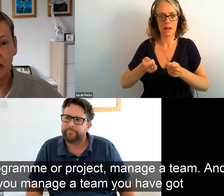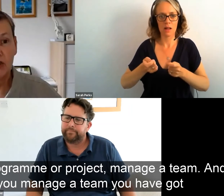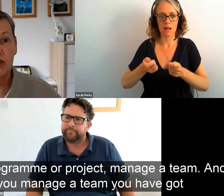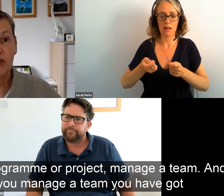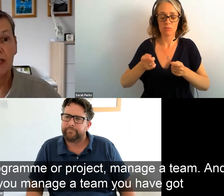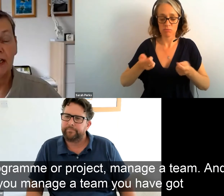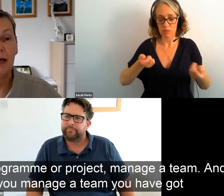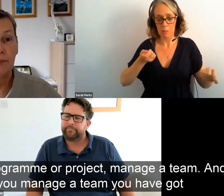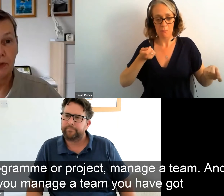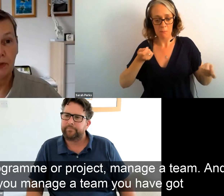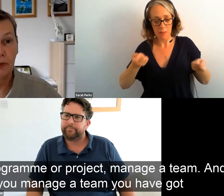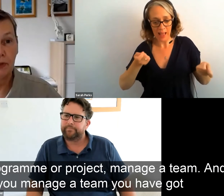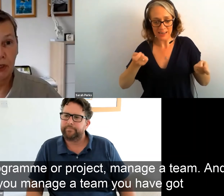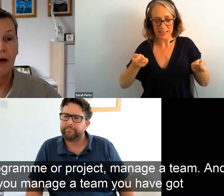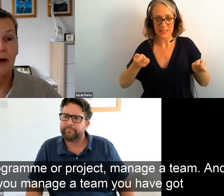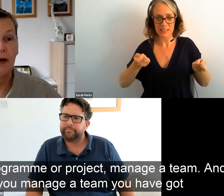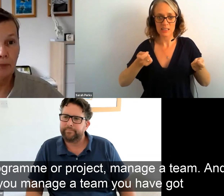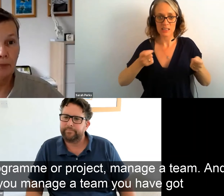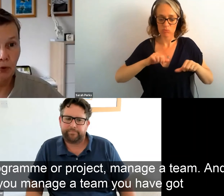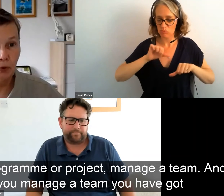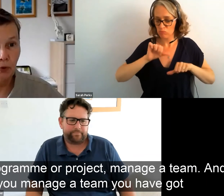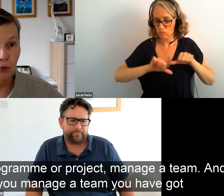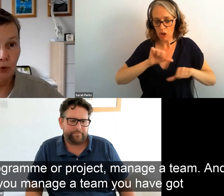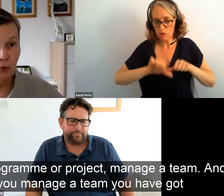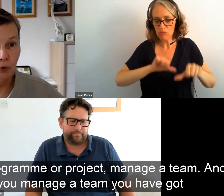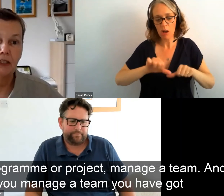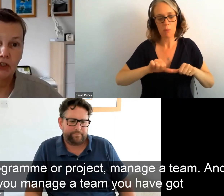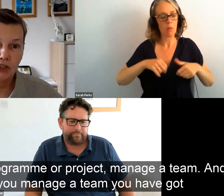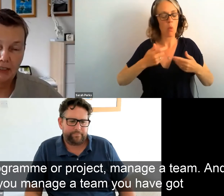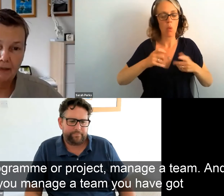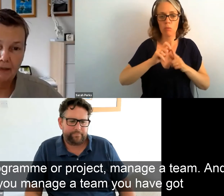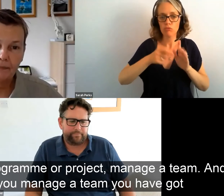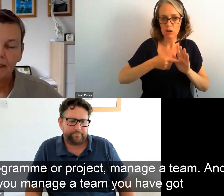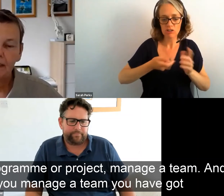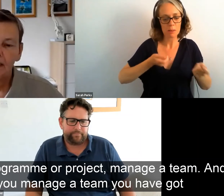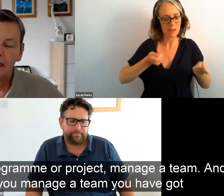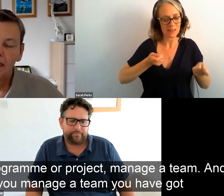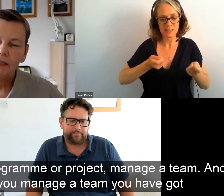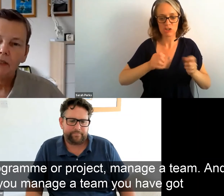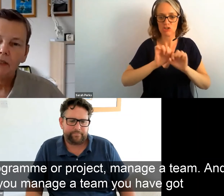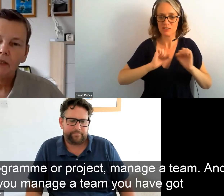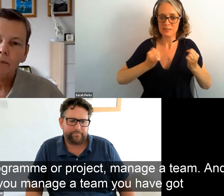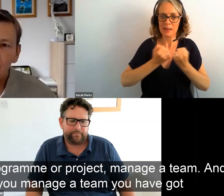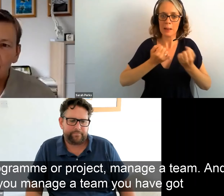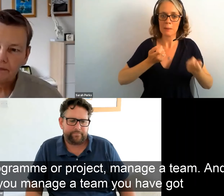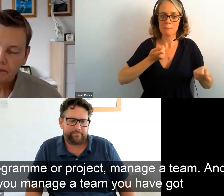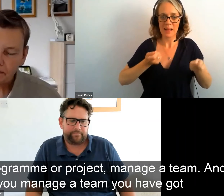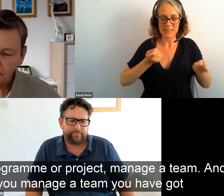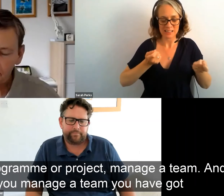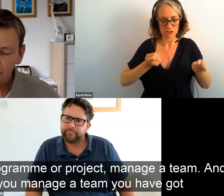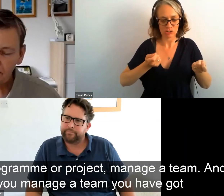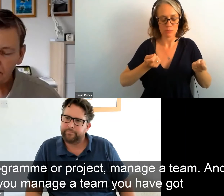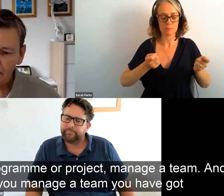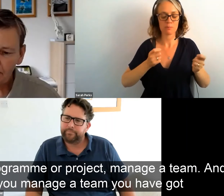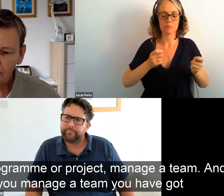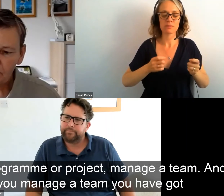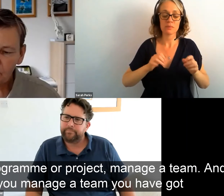manage a program or a project, manage a team. And when you manage a